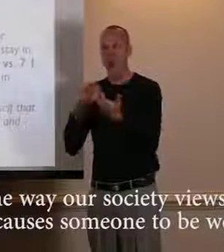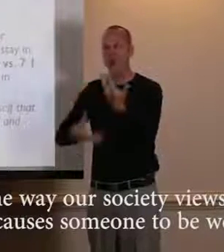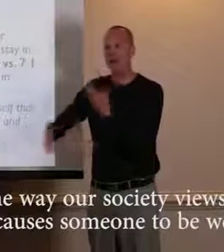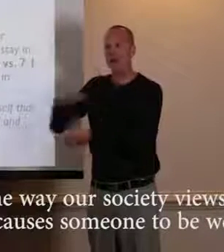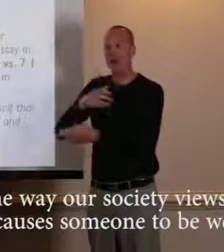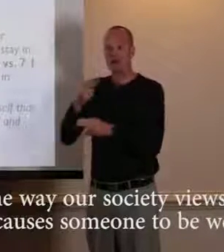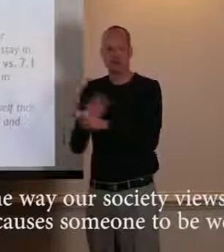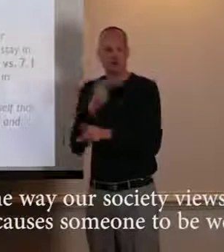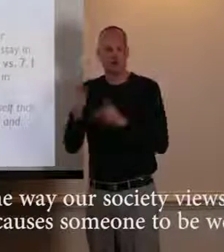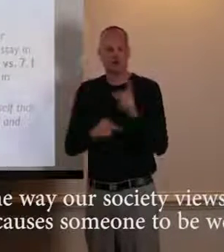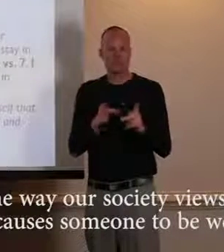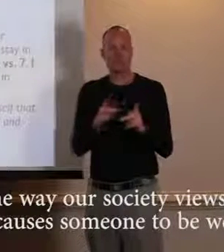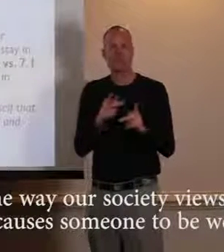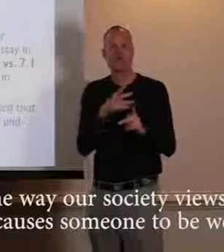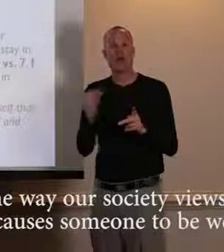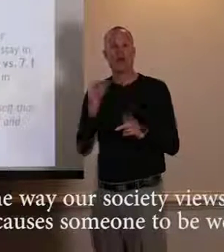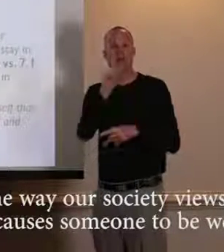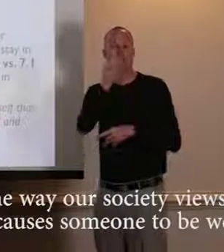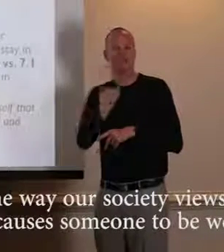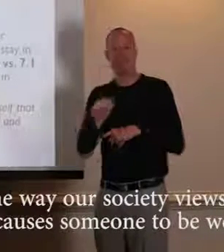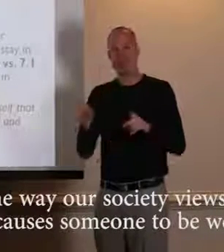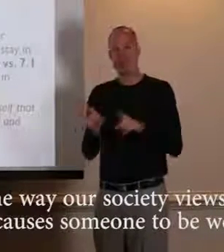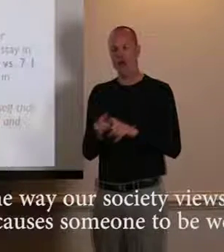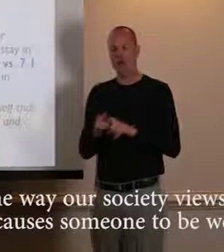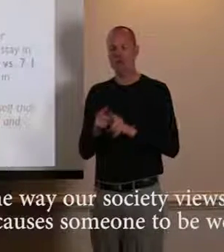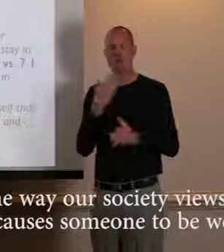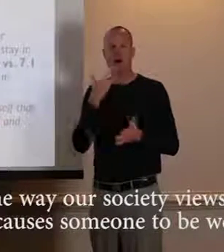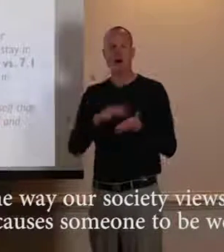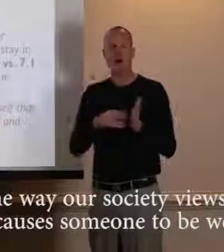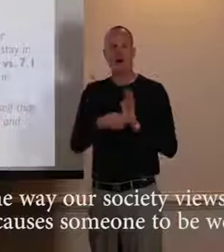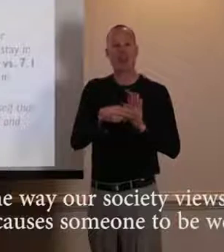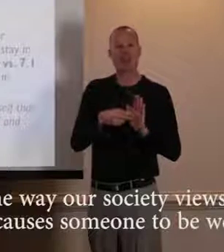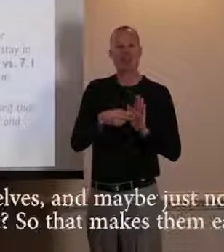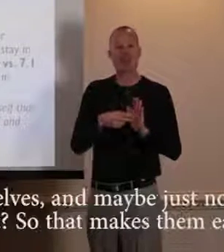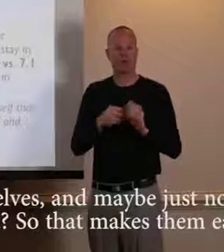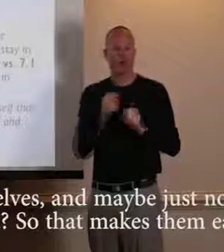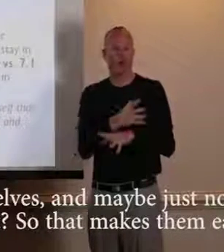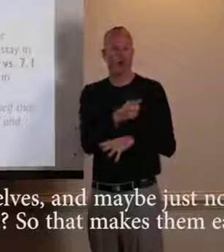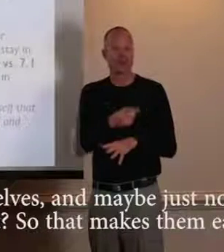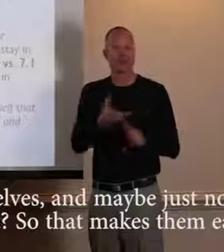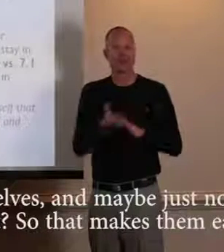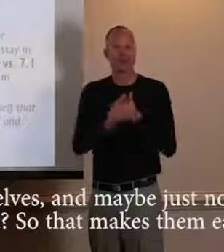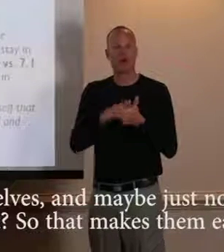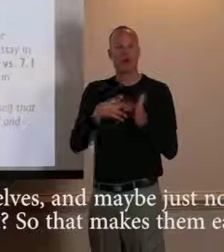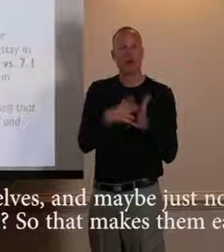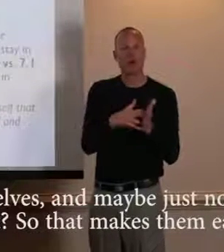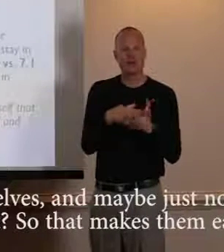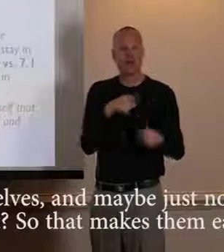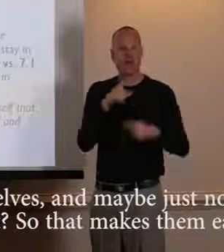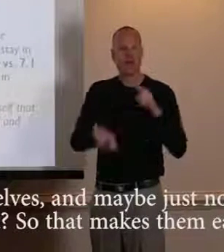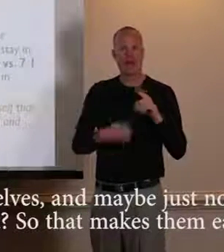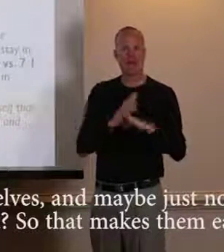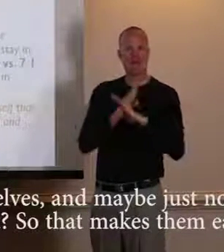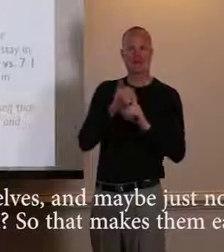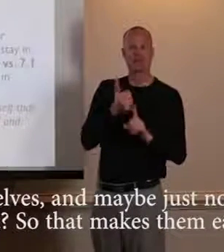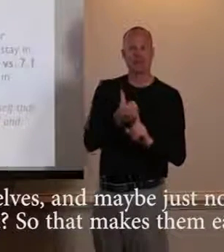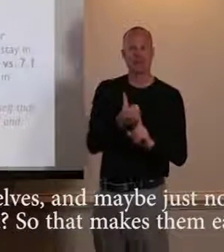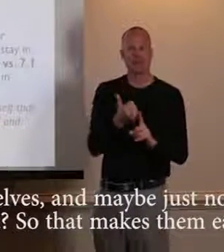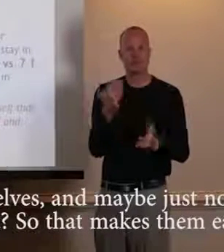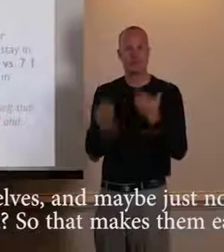society views disability as a bad thing that causes someone to be weak or not able to fend for themselves and maybe just not as human